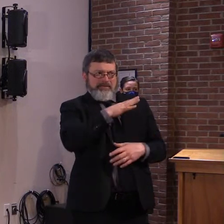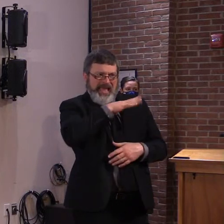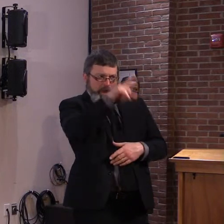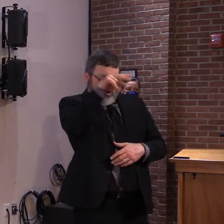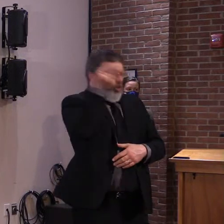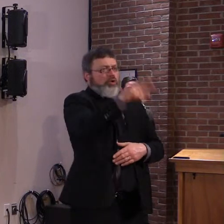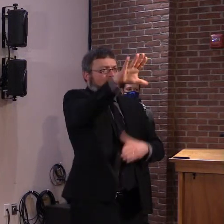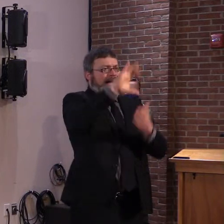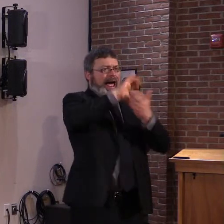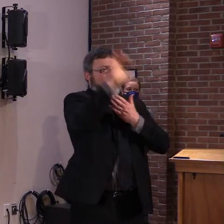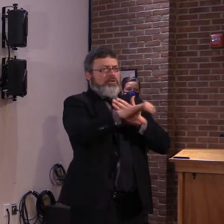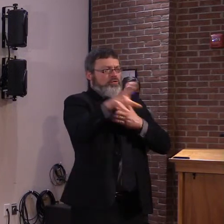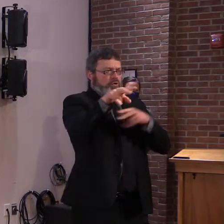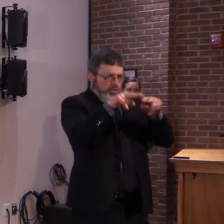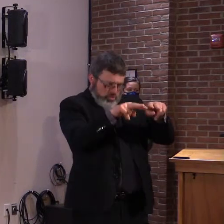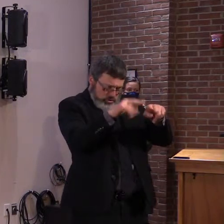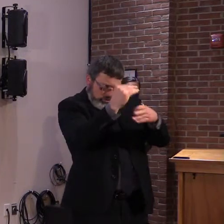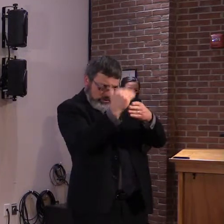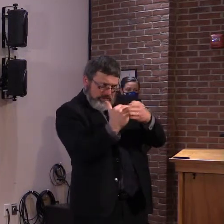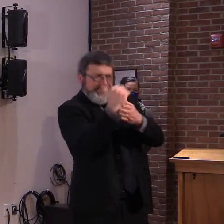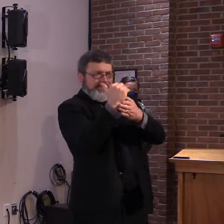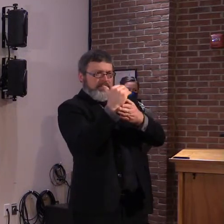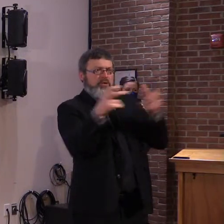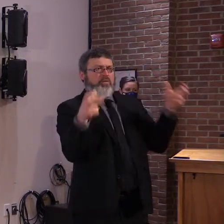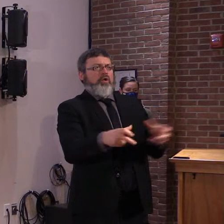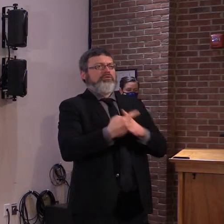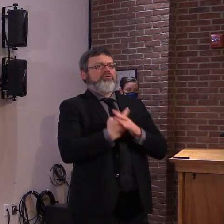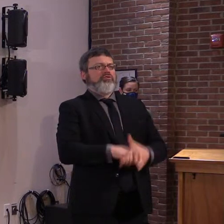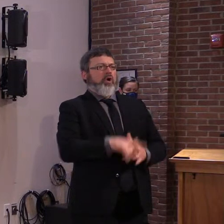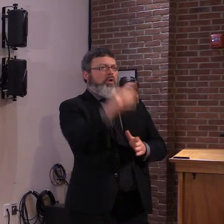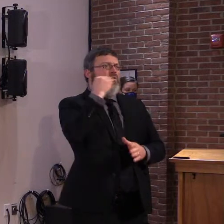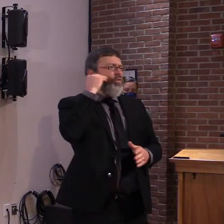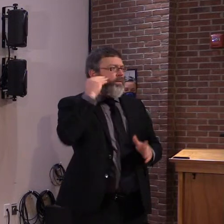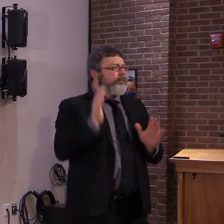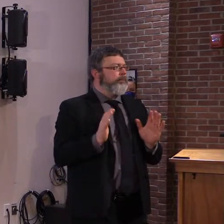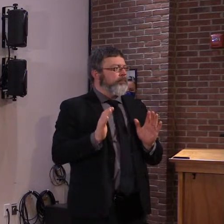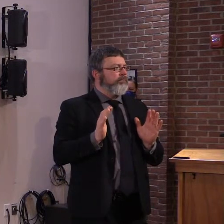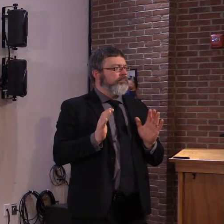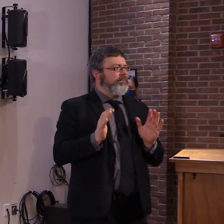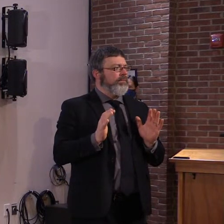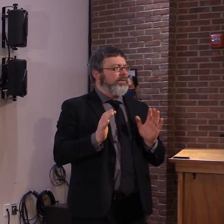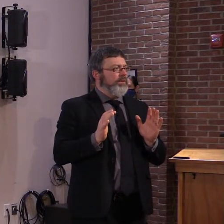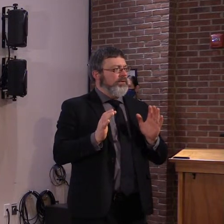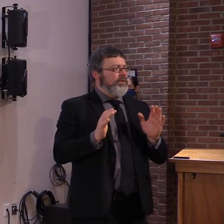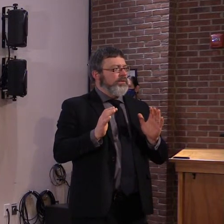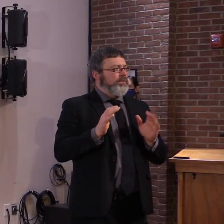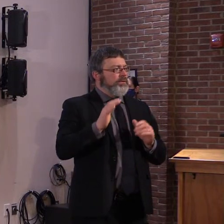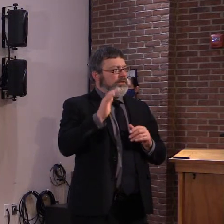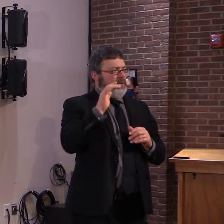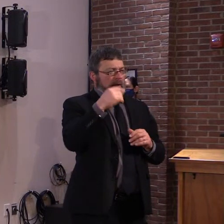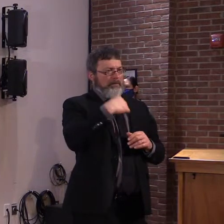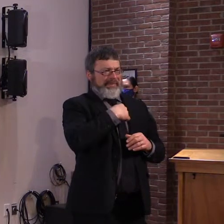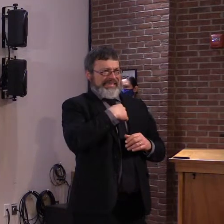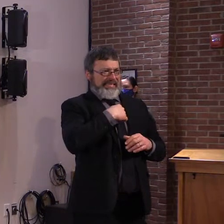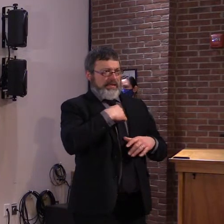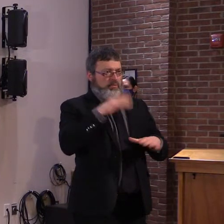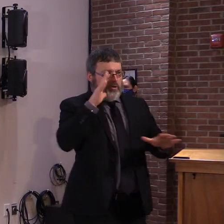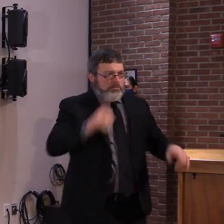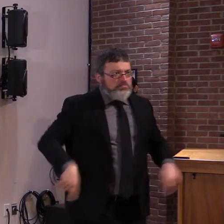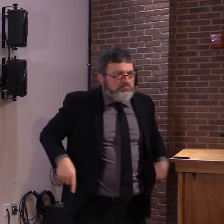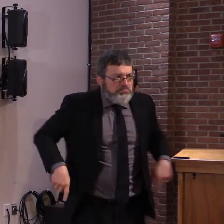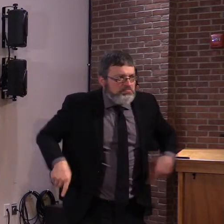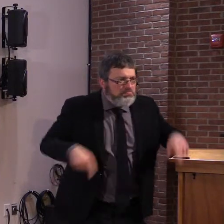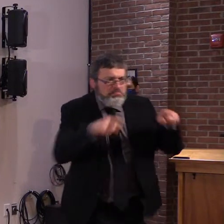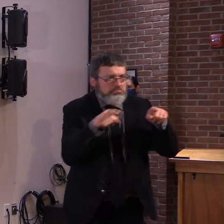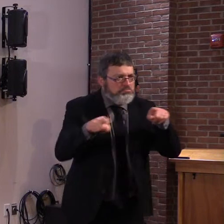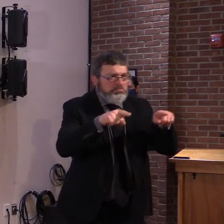to go after folks. And honestly, we feel like everybody's working together to make it work, and